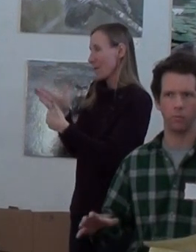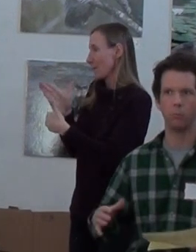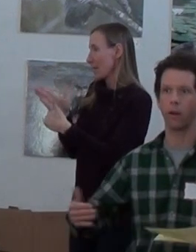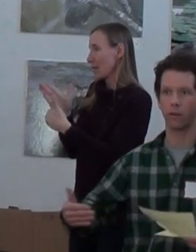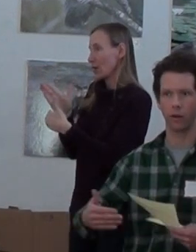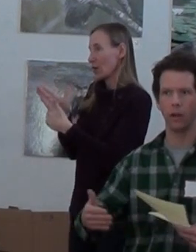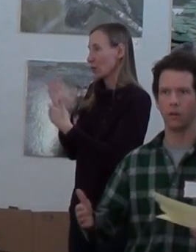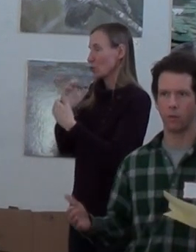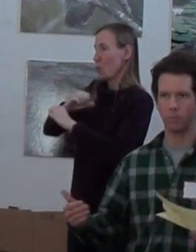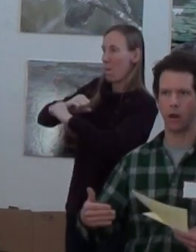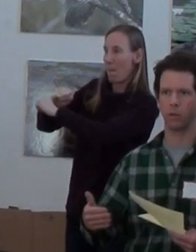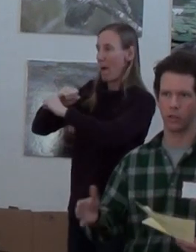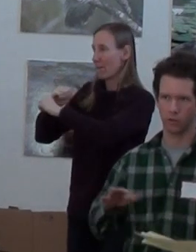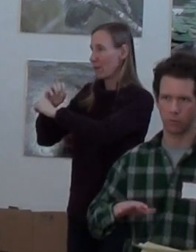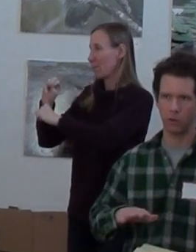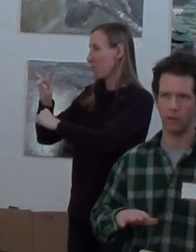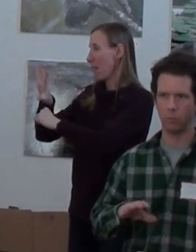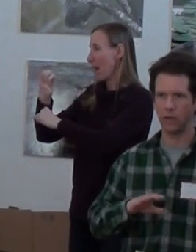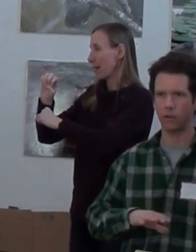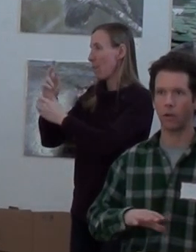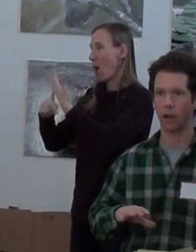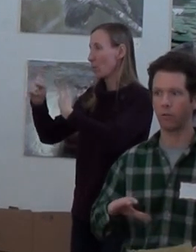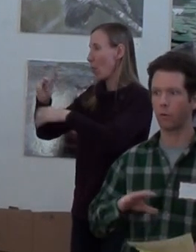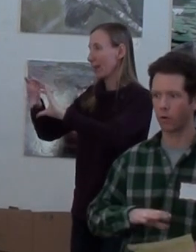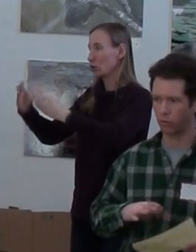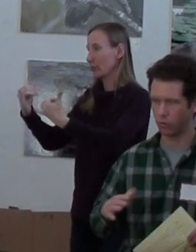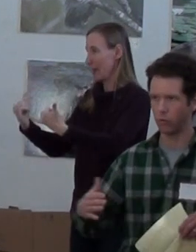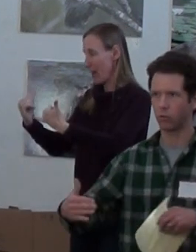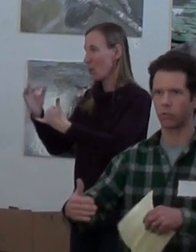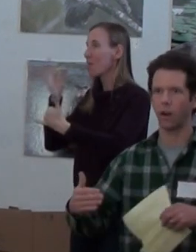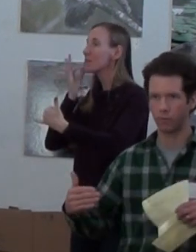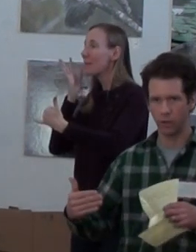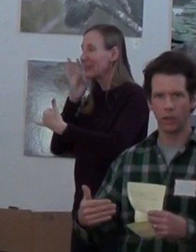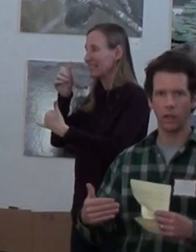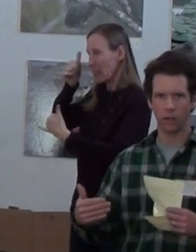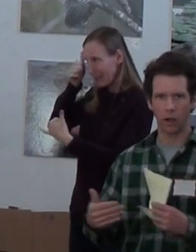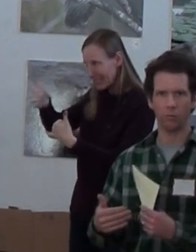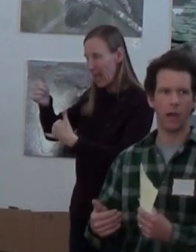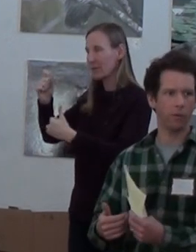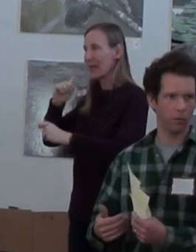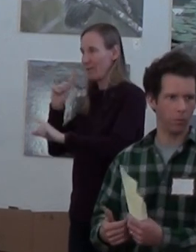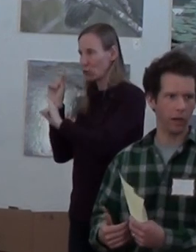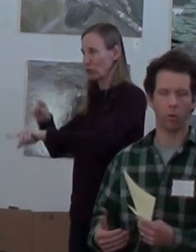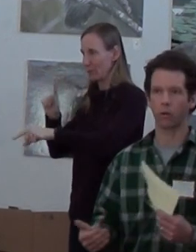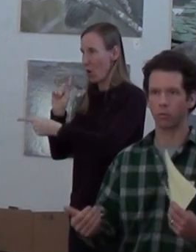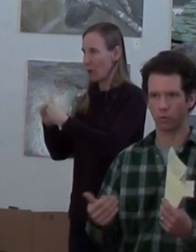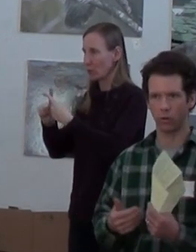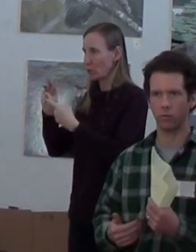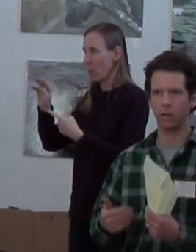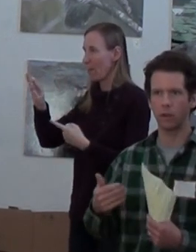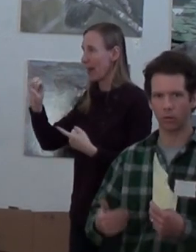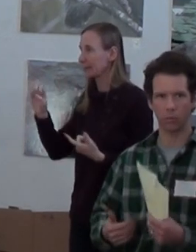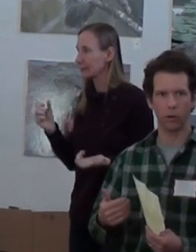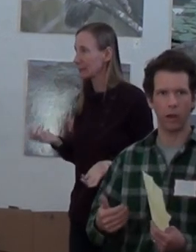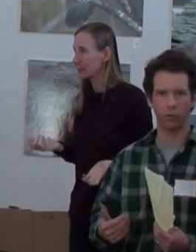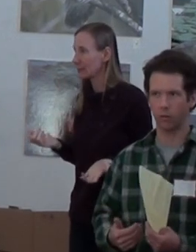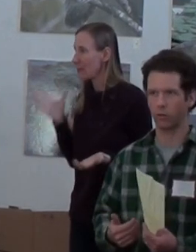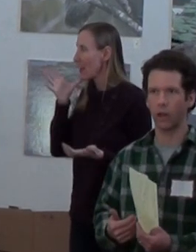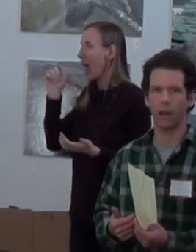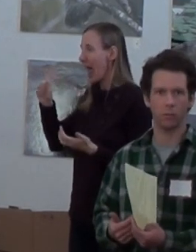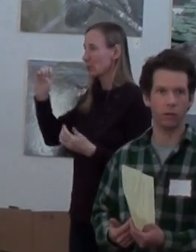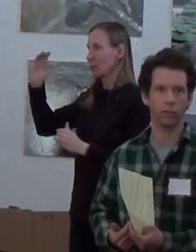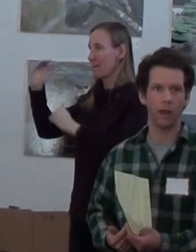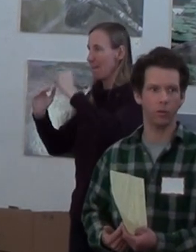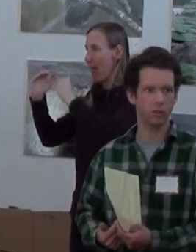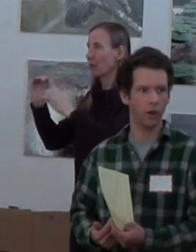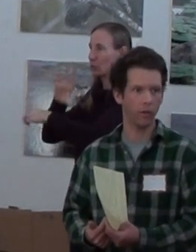to kind of buffer mite populations to bees. Bees are now forced to do stuff in combat with mite, or some sort of equilibrium is